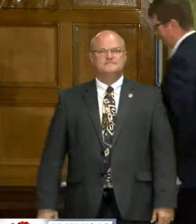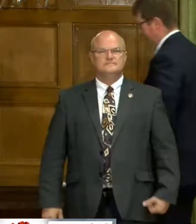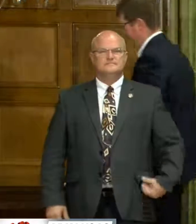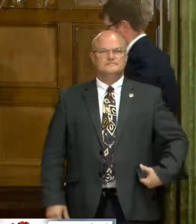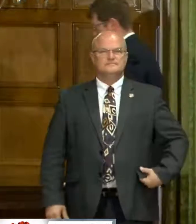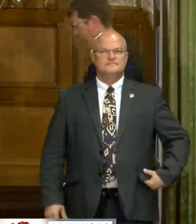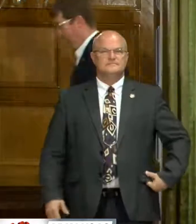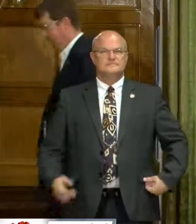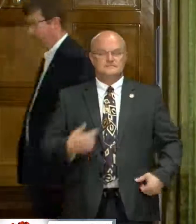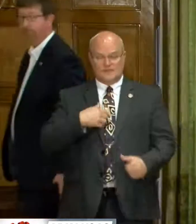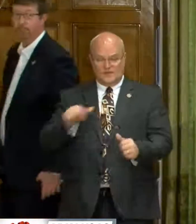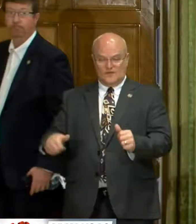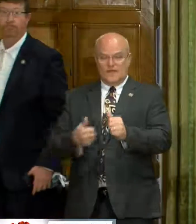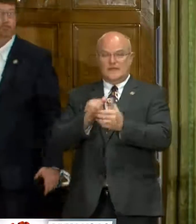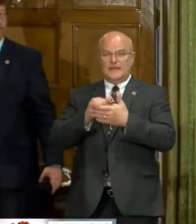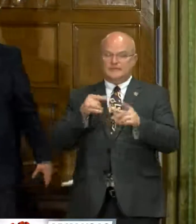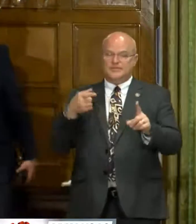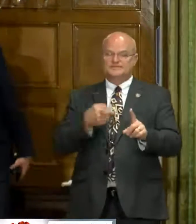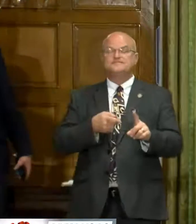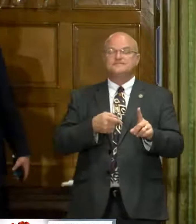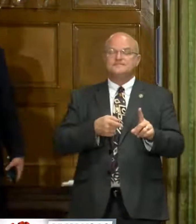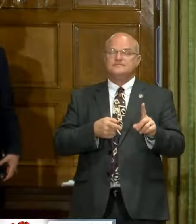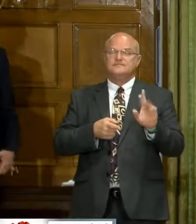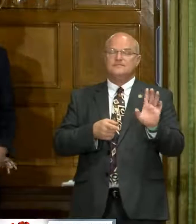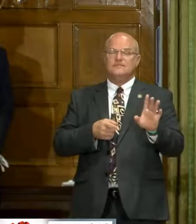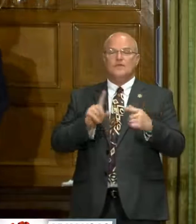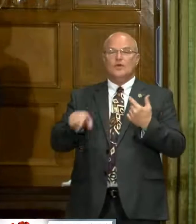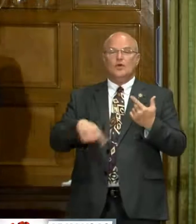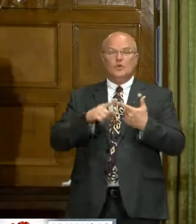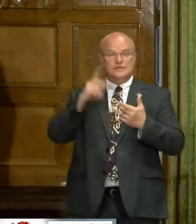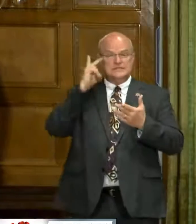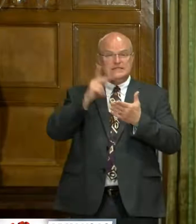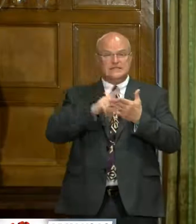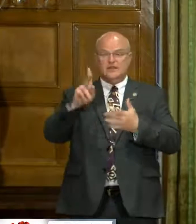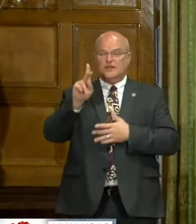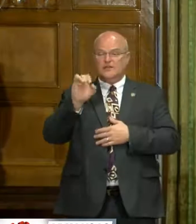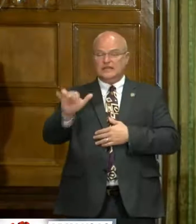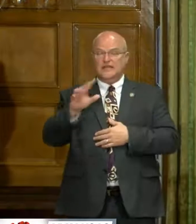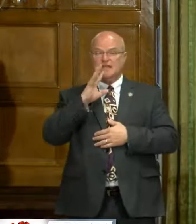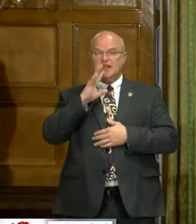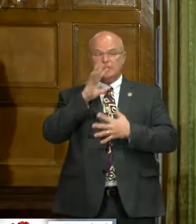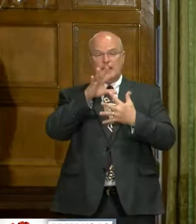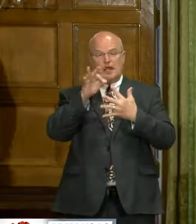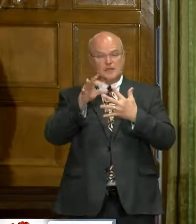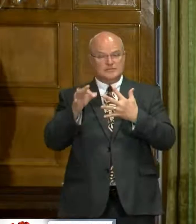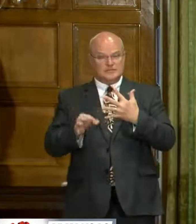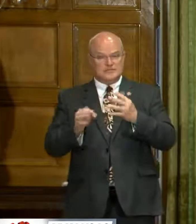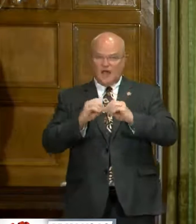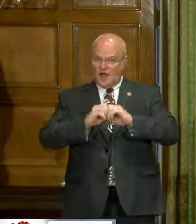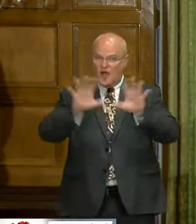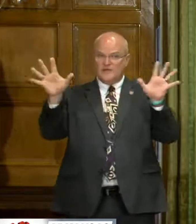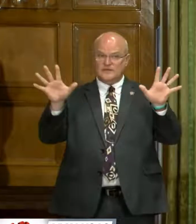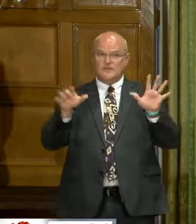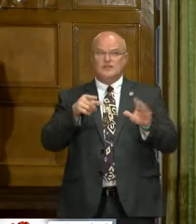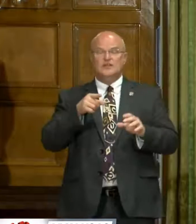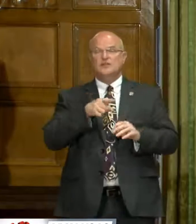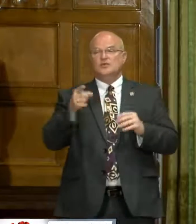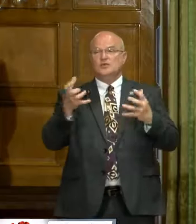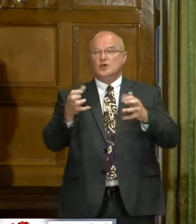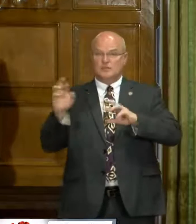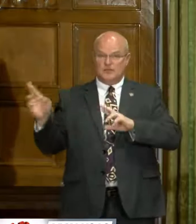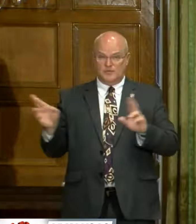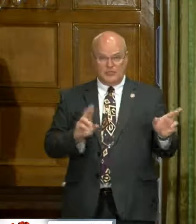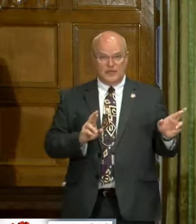And let me just follow up on that point. When Secretary Key talks about options, obviously you want to